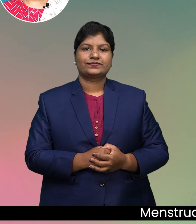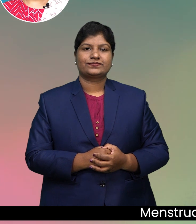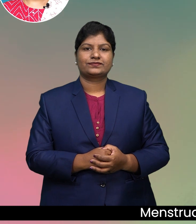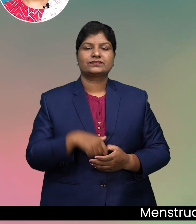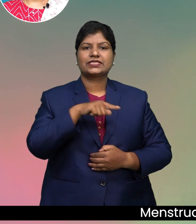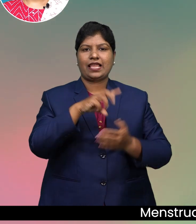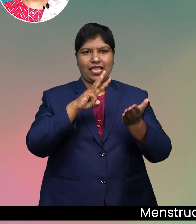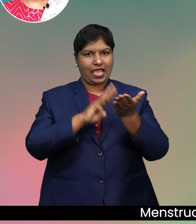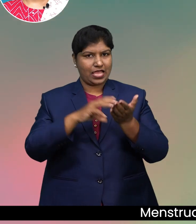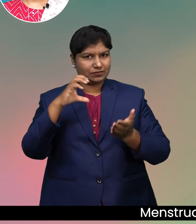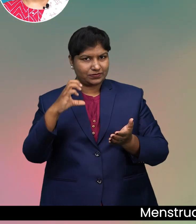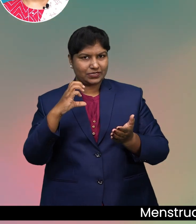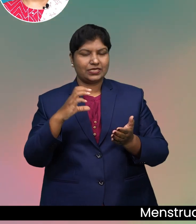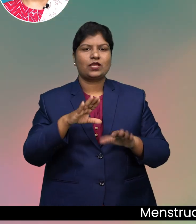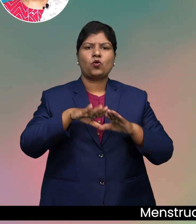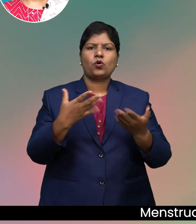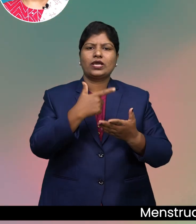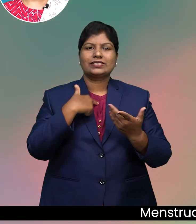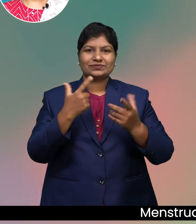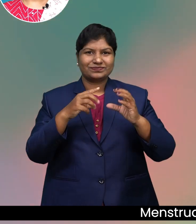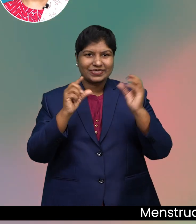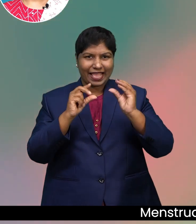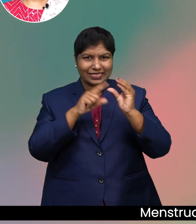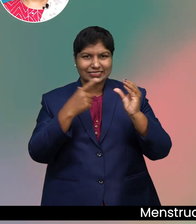menstrual or destructive phase,